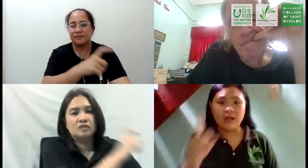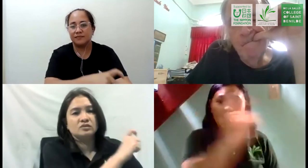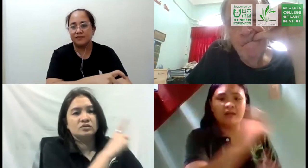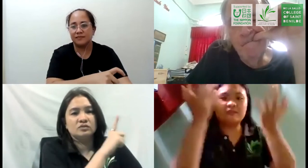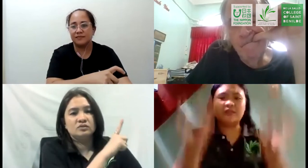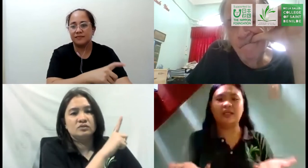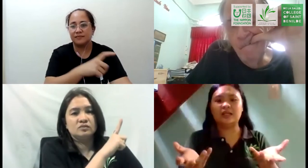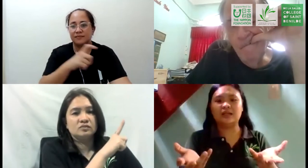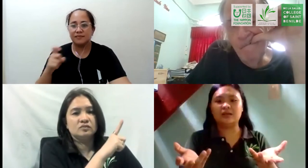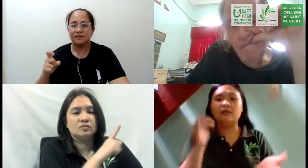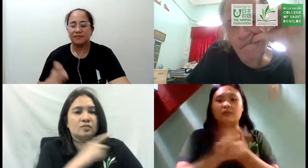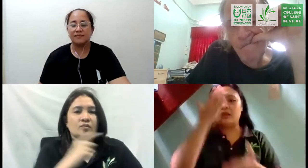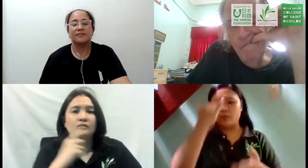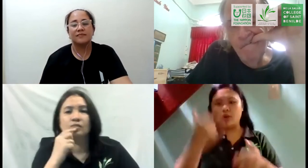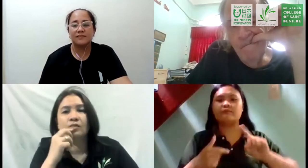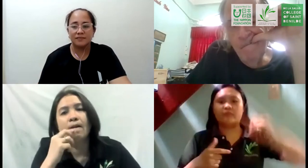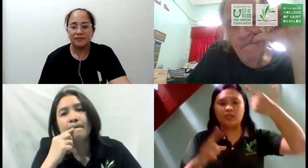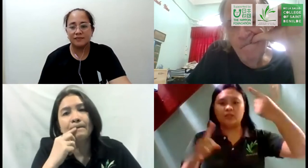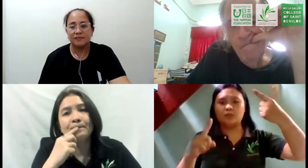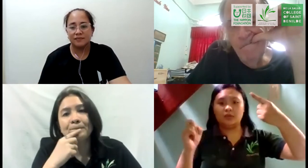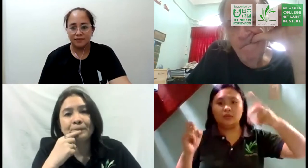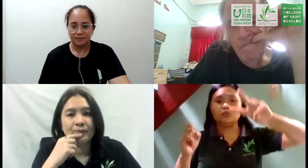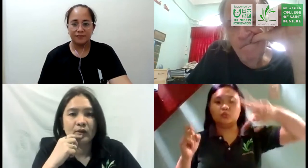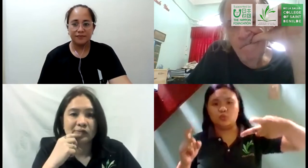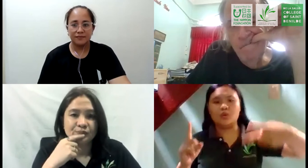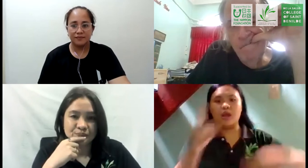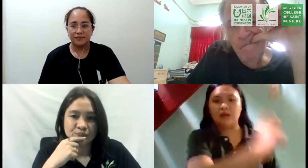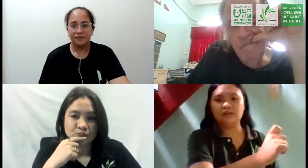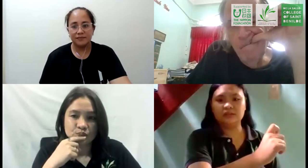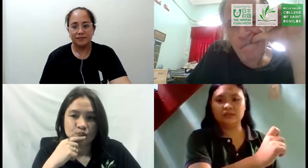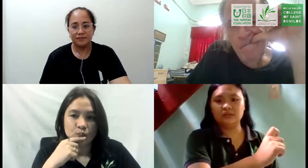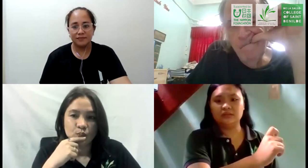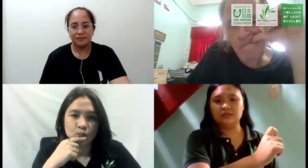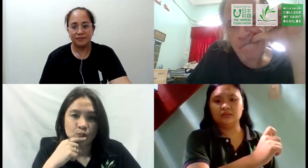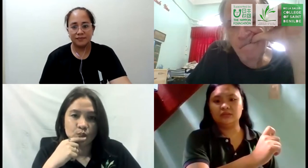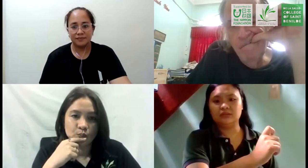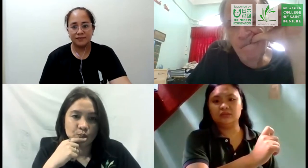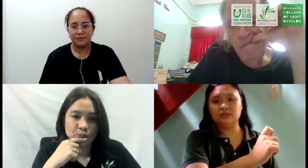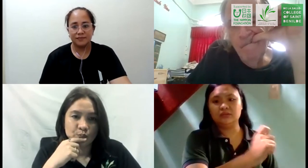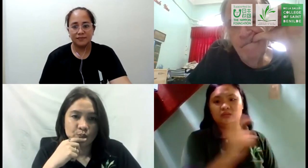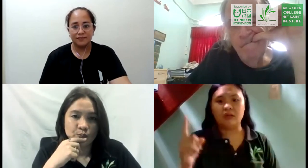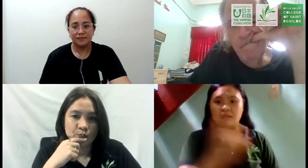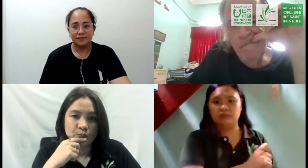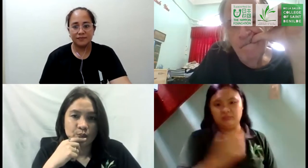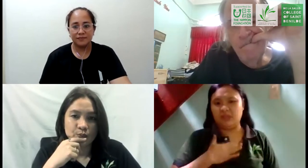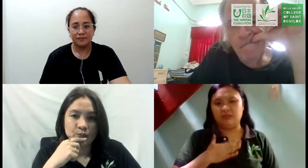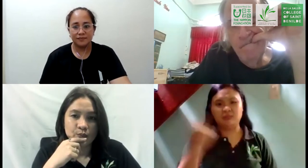40, less energy. So 100 is first, ask is second.